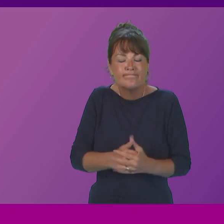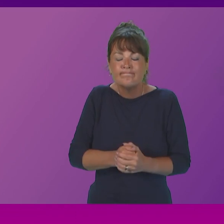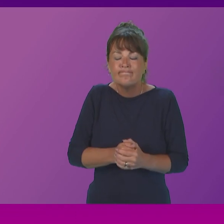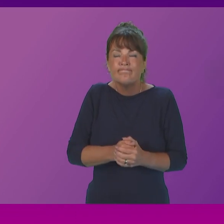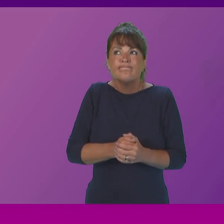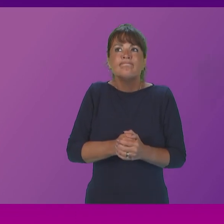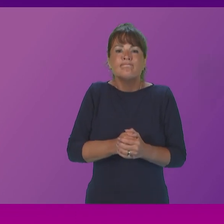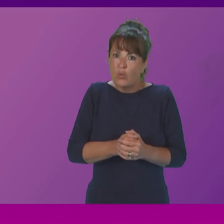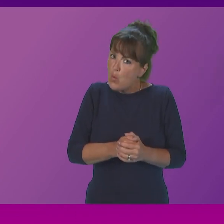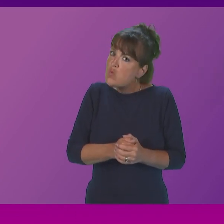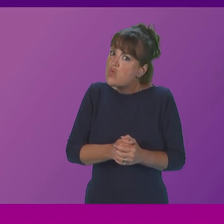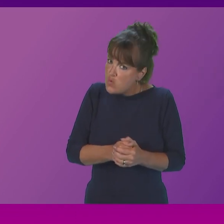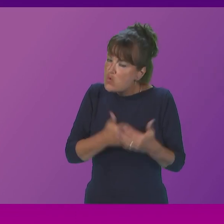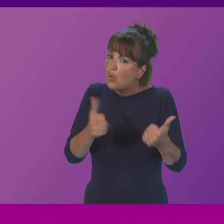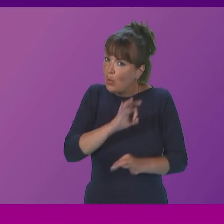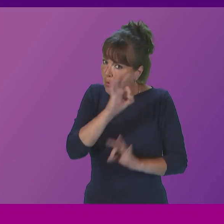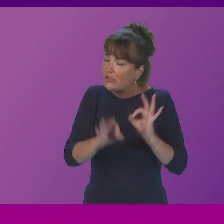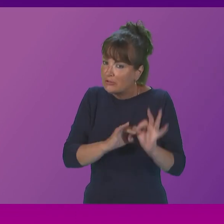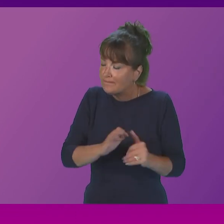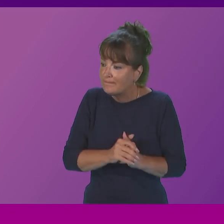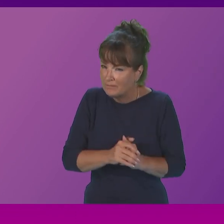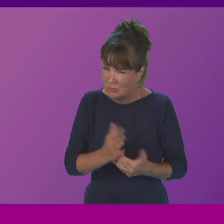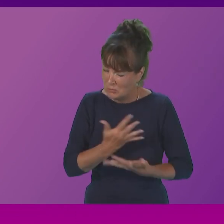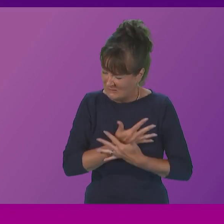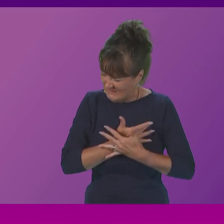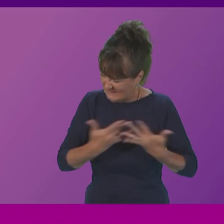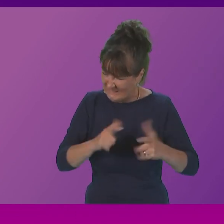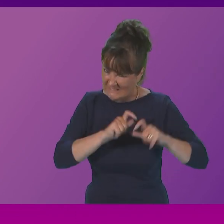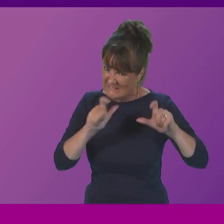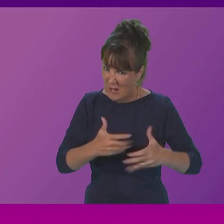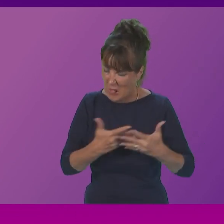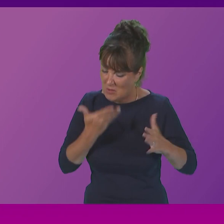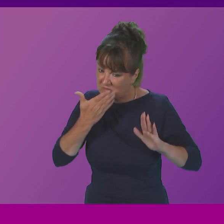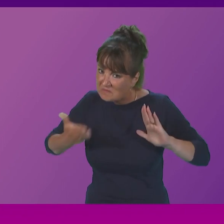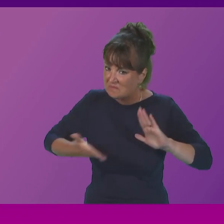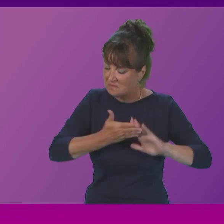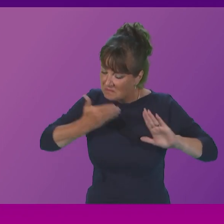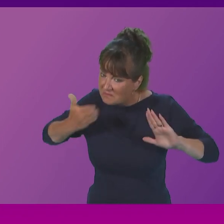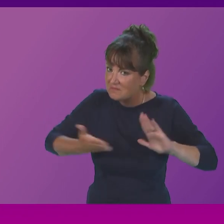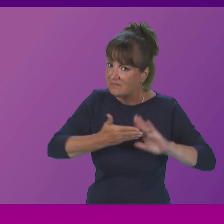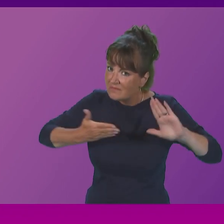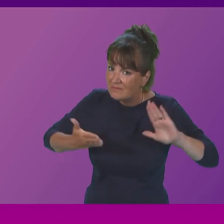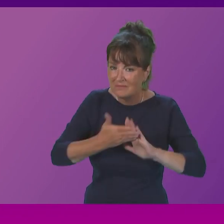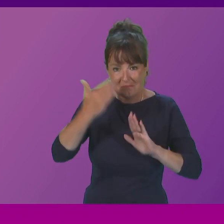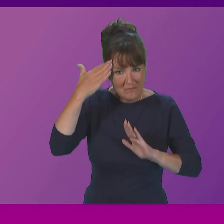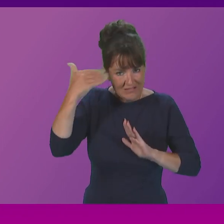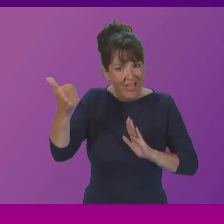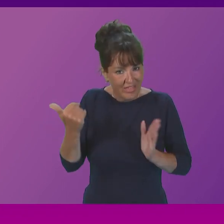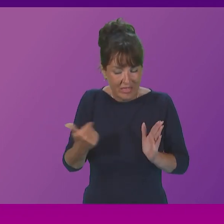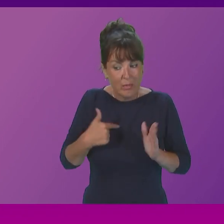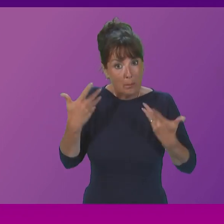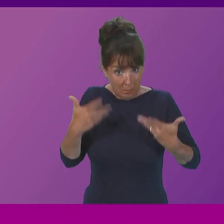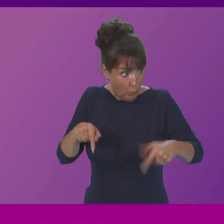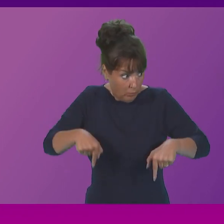is still an enormous amount of stigma around mental health. We discuss mental health quite a lot in